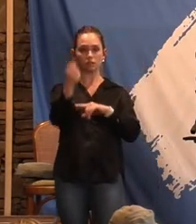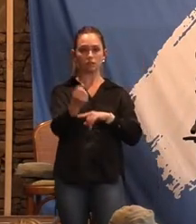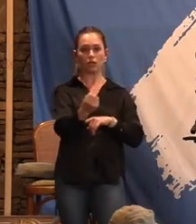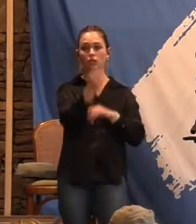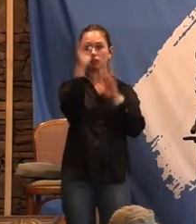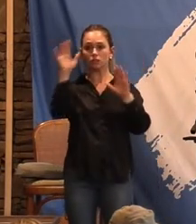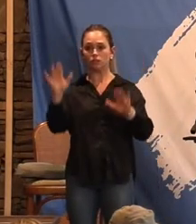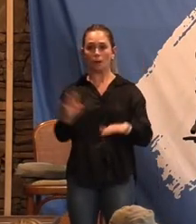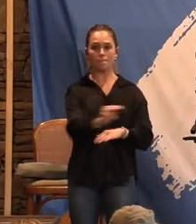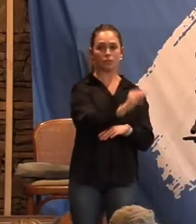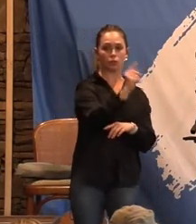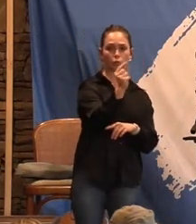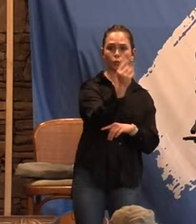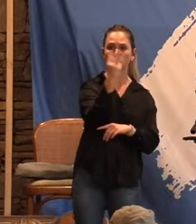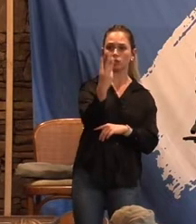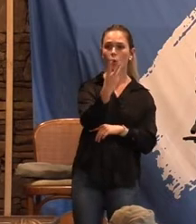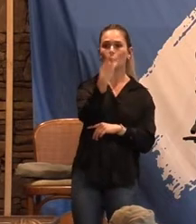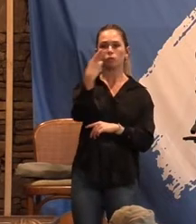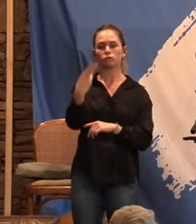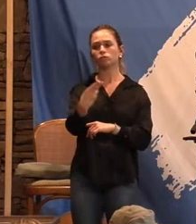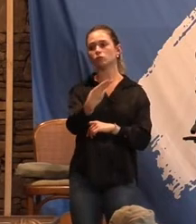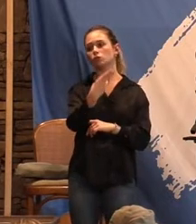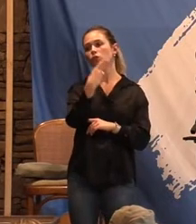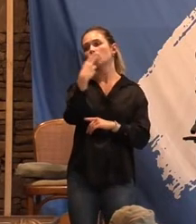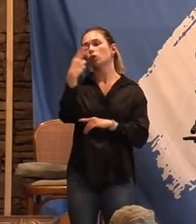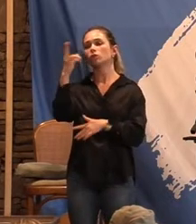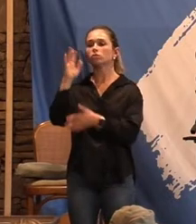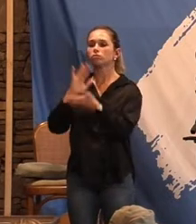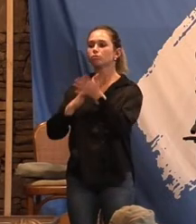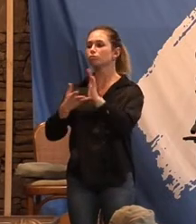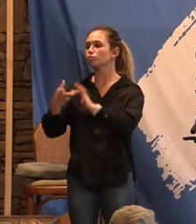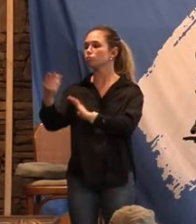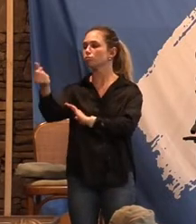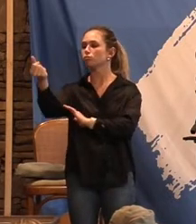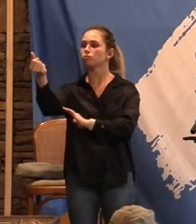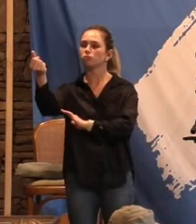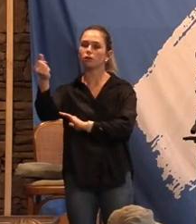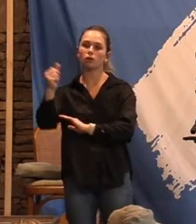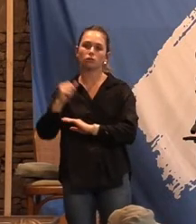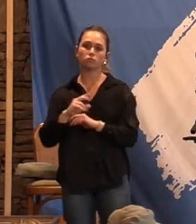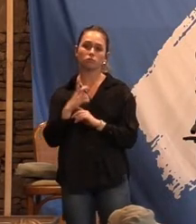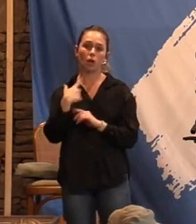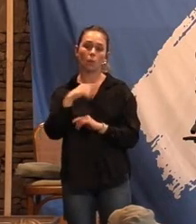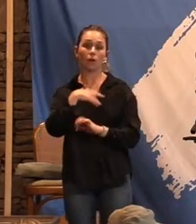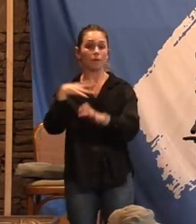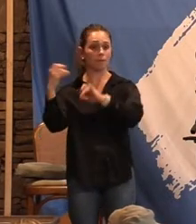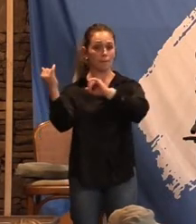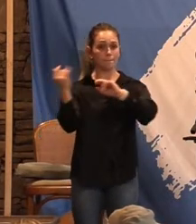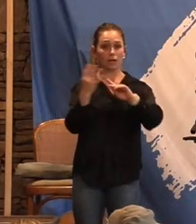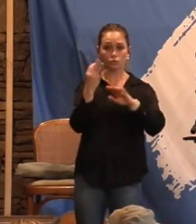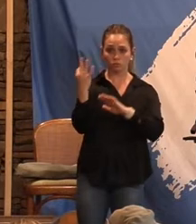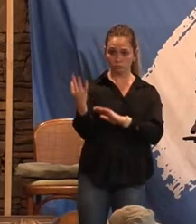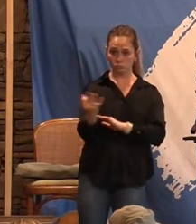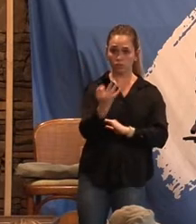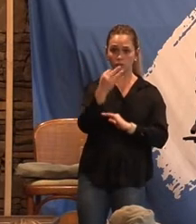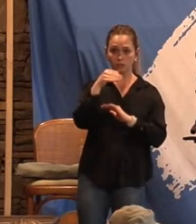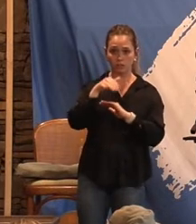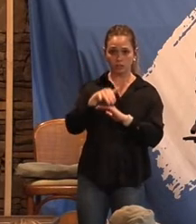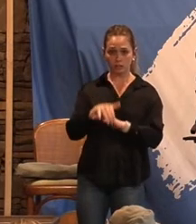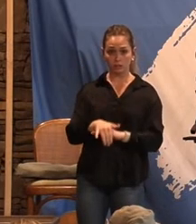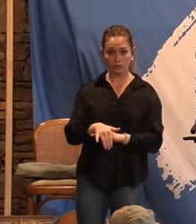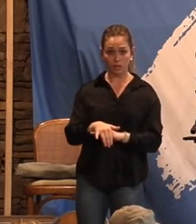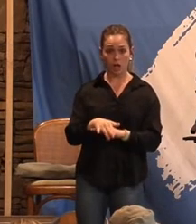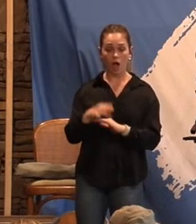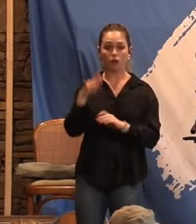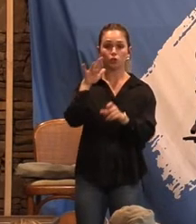Monday, Tuesdays, and Wednesdays, Thursdays rolled away and gone, and we were back to a Friday night